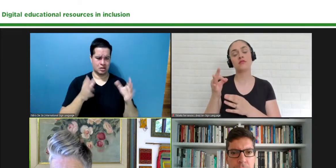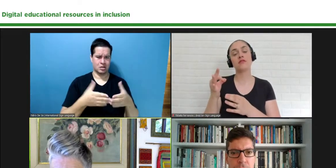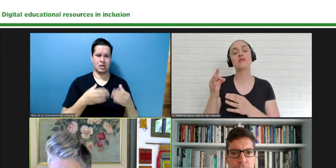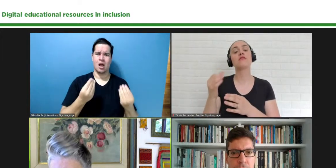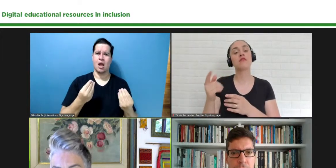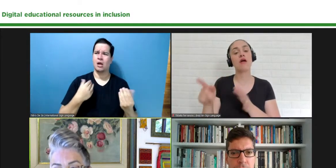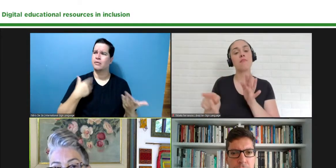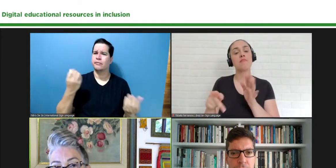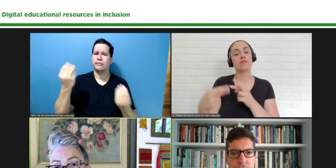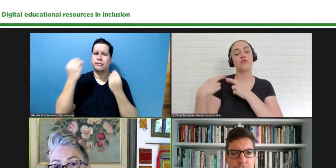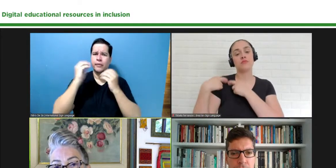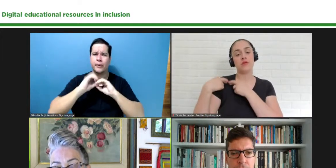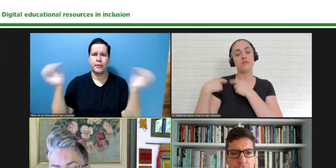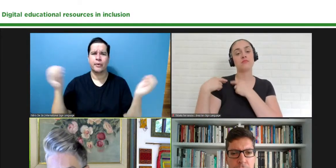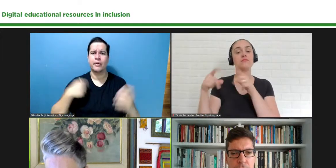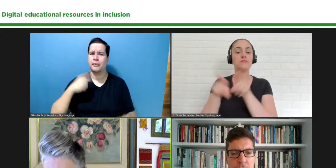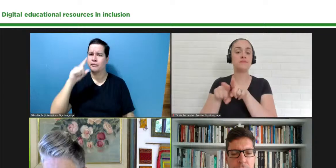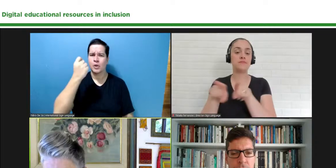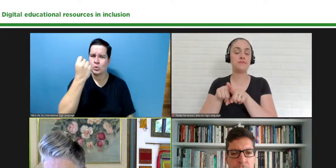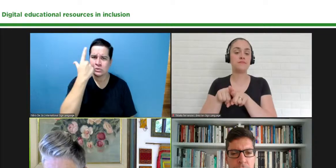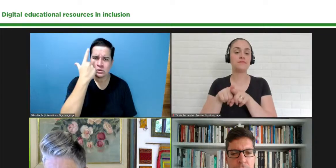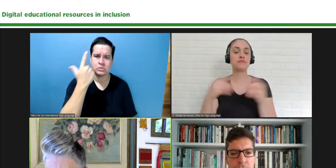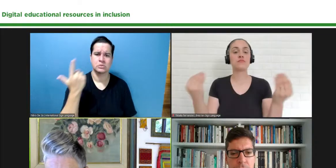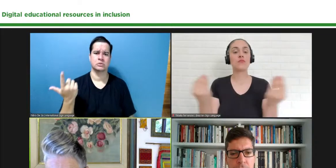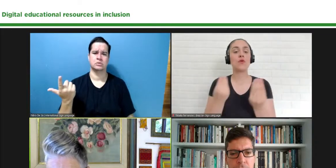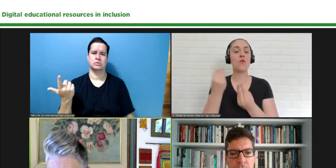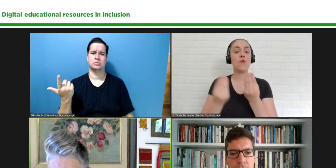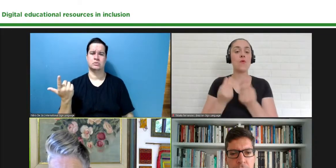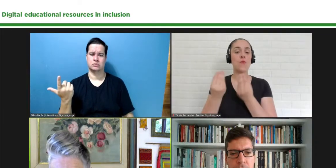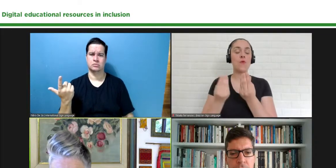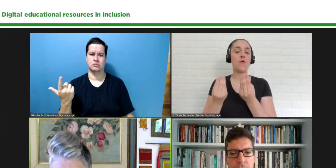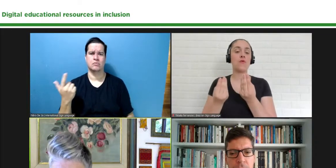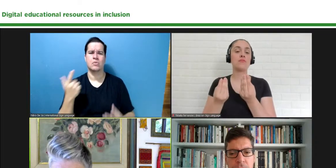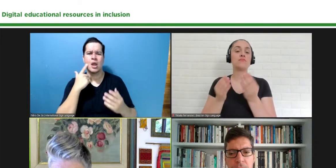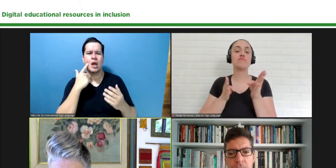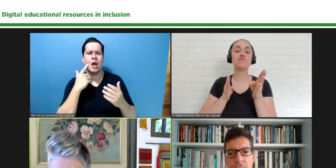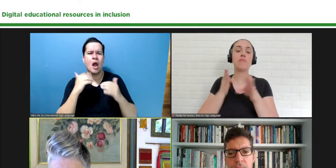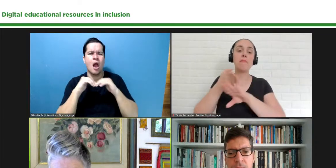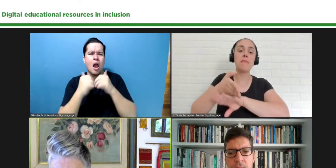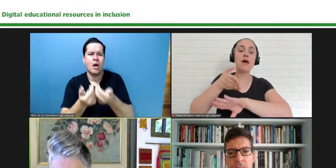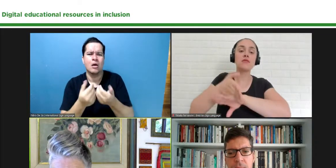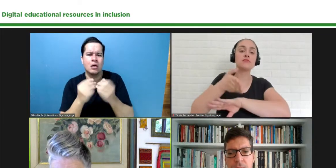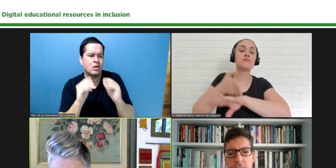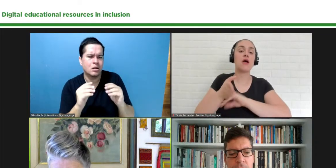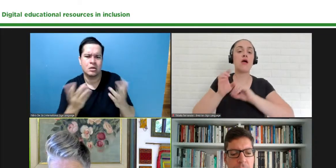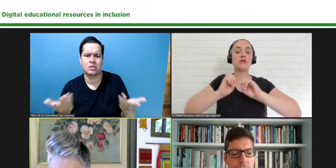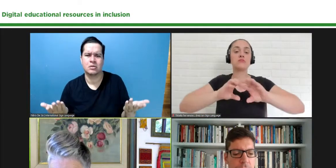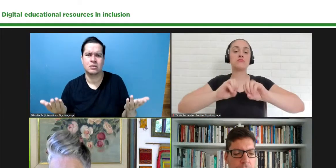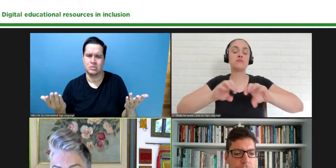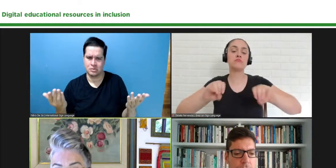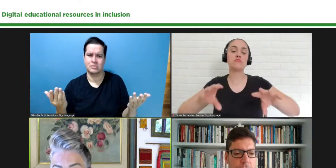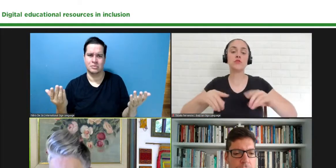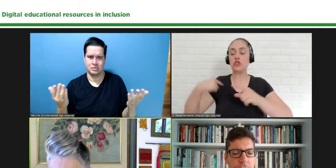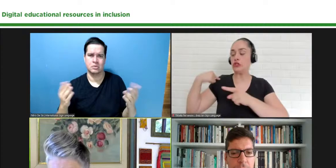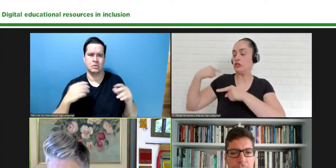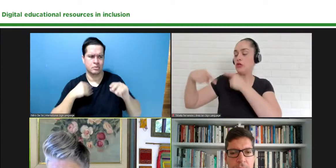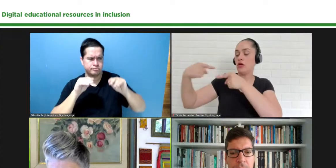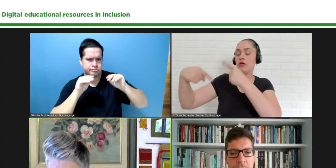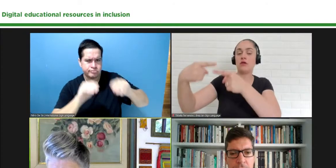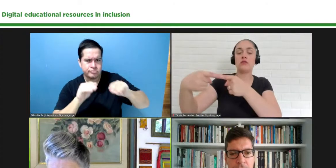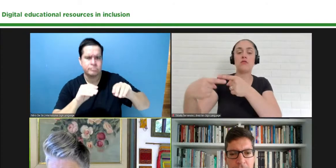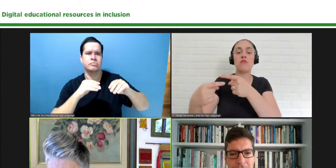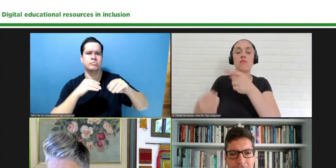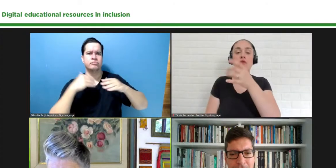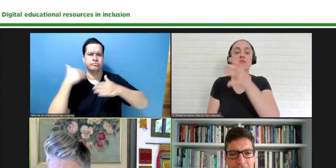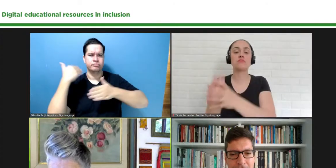So how to break this cycle of non-participation? How to educate the new generations to rebuild the